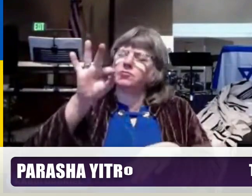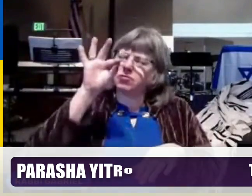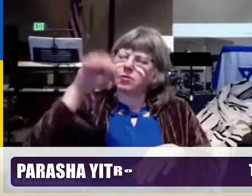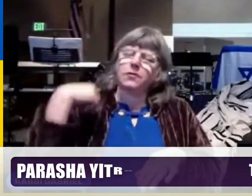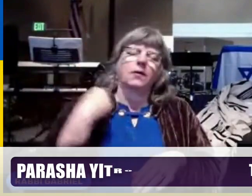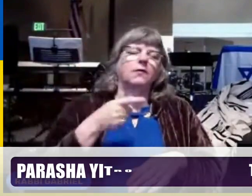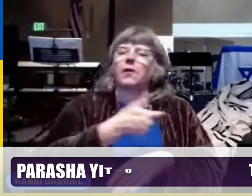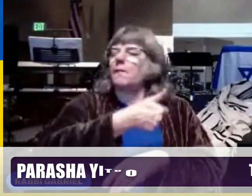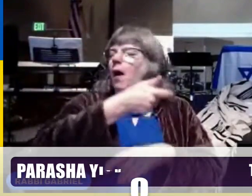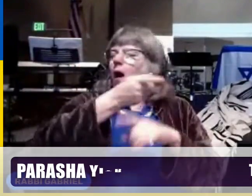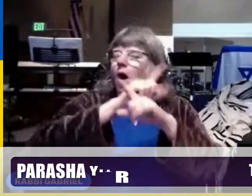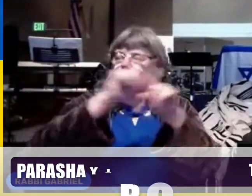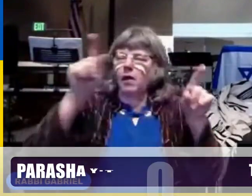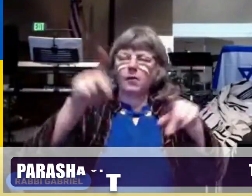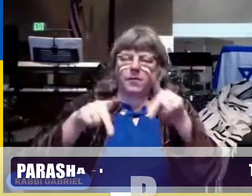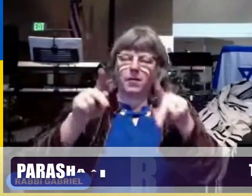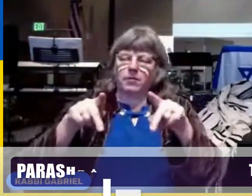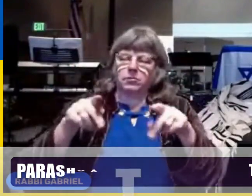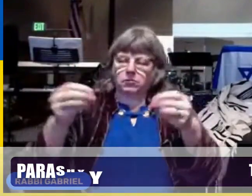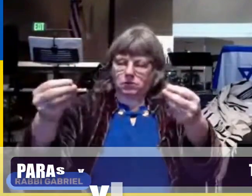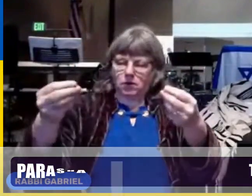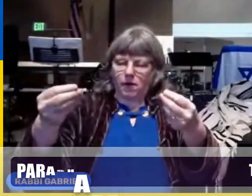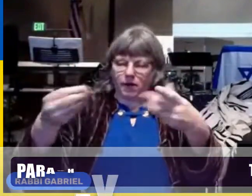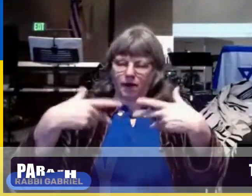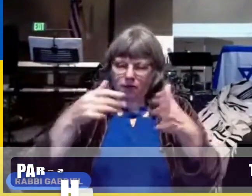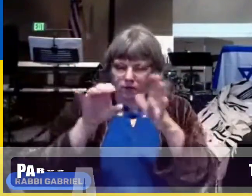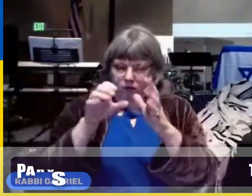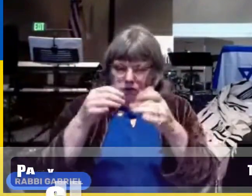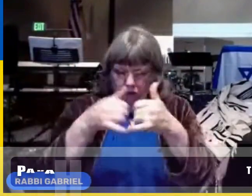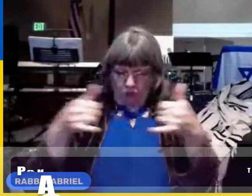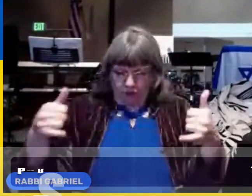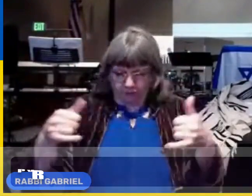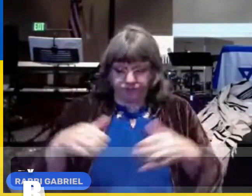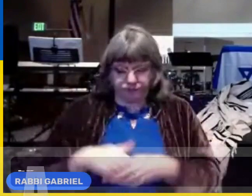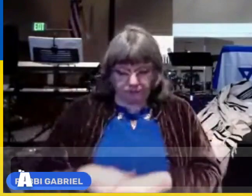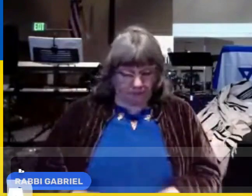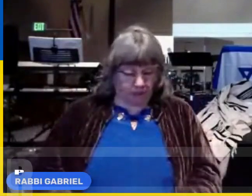Torah. Blessed are you, O Lord, giver of the Torah.